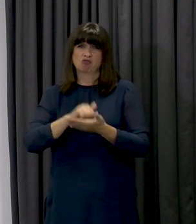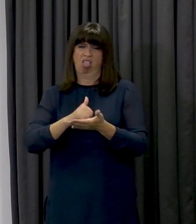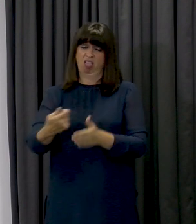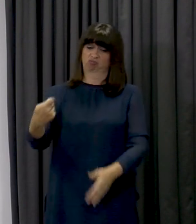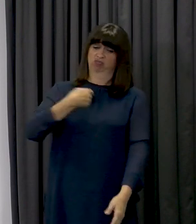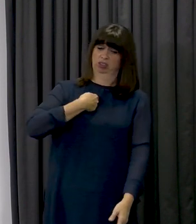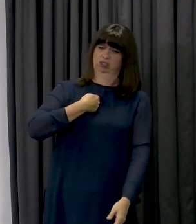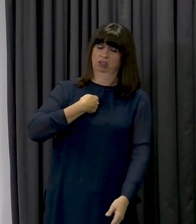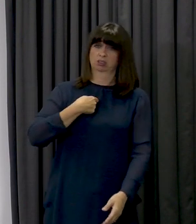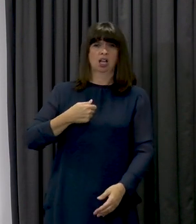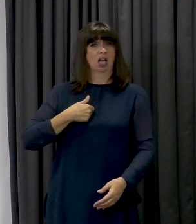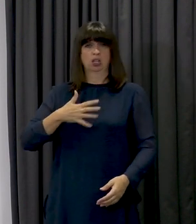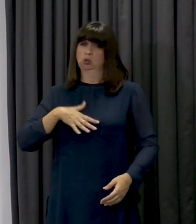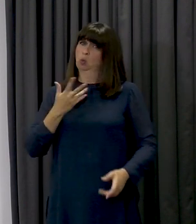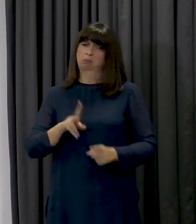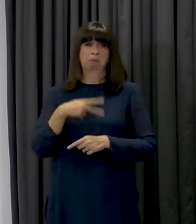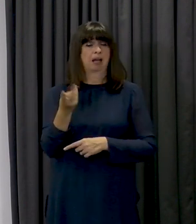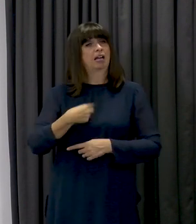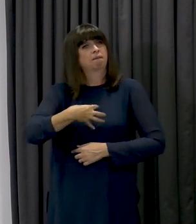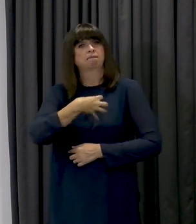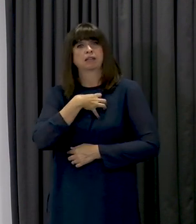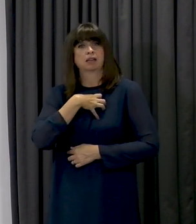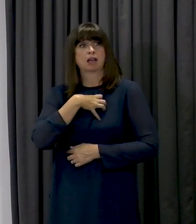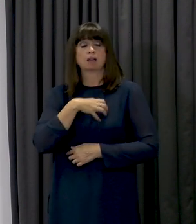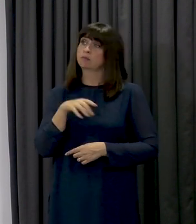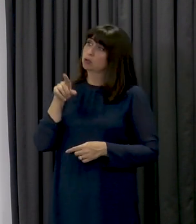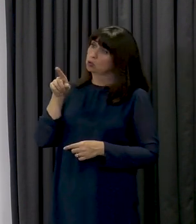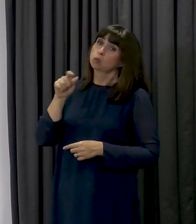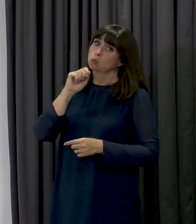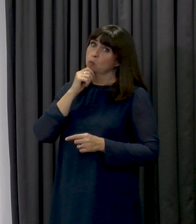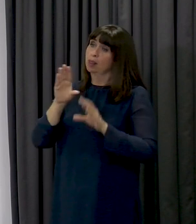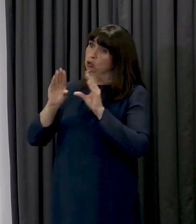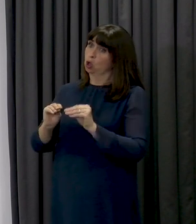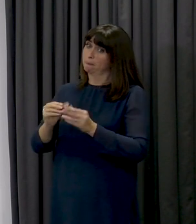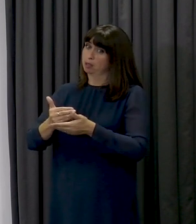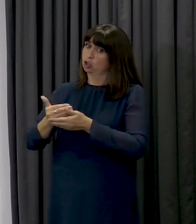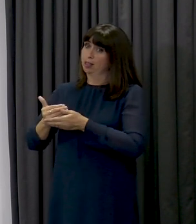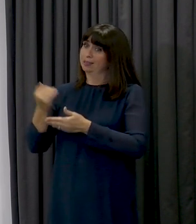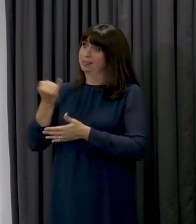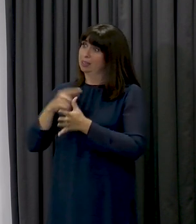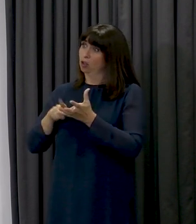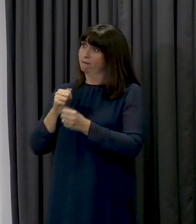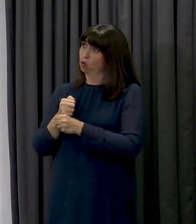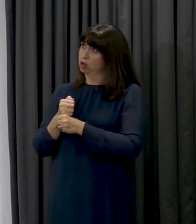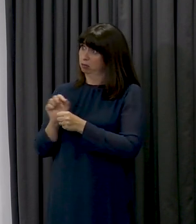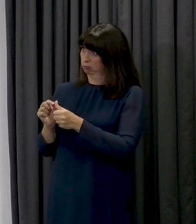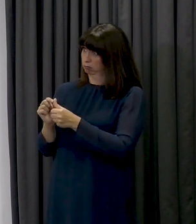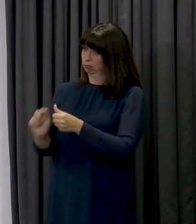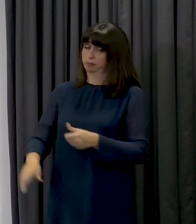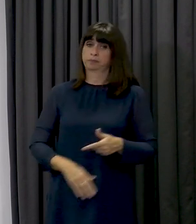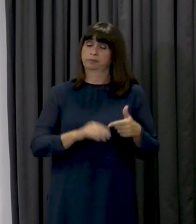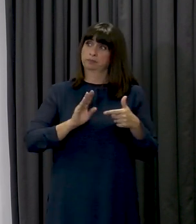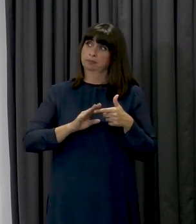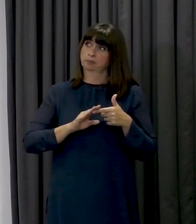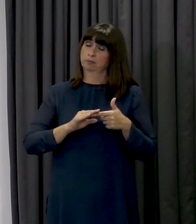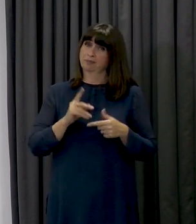my life. Could you first affirm that you still intend to pause shielding on the 16th of August? And whatever the science,